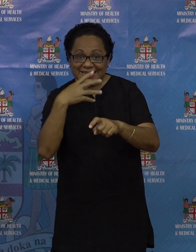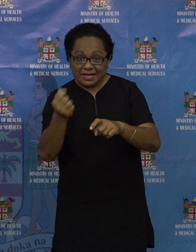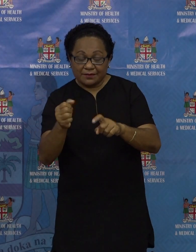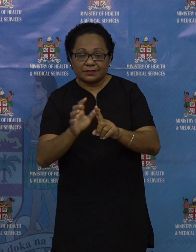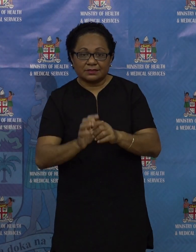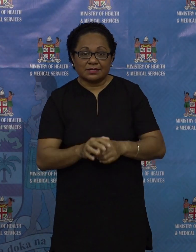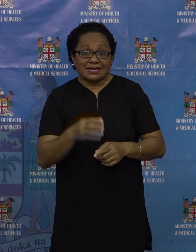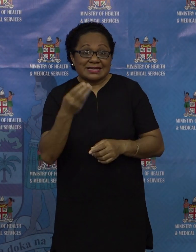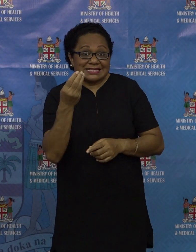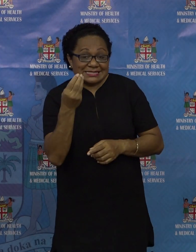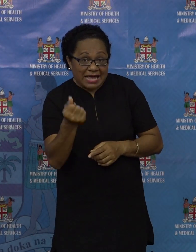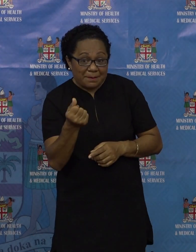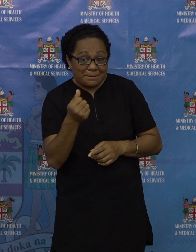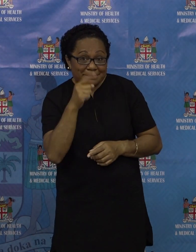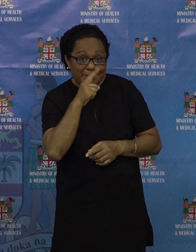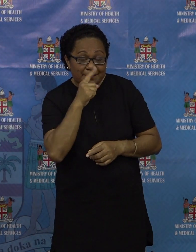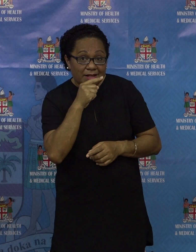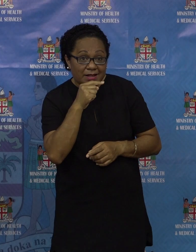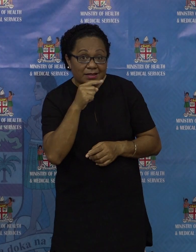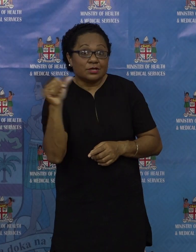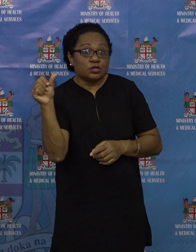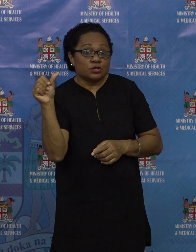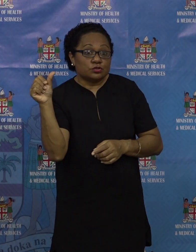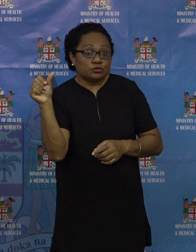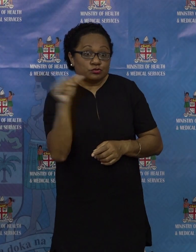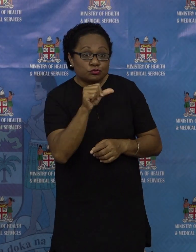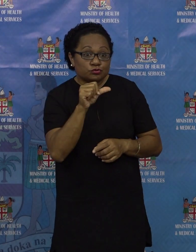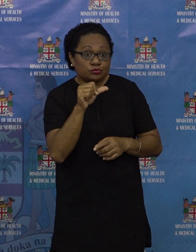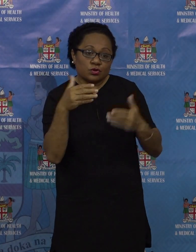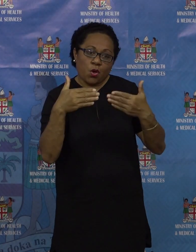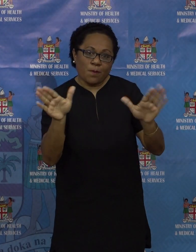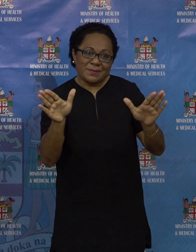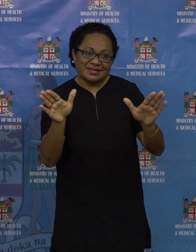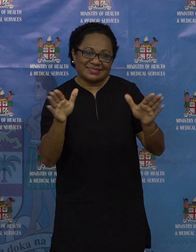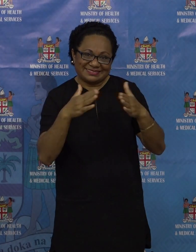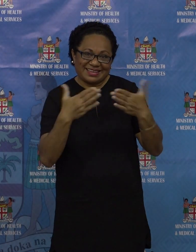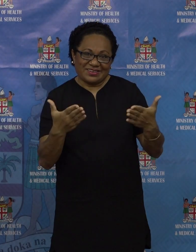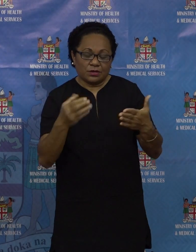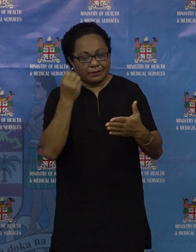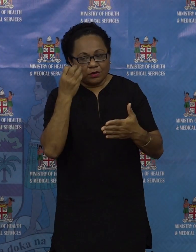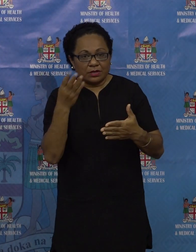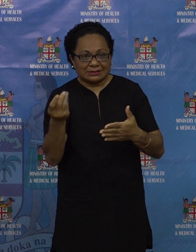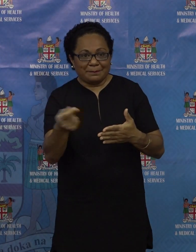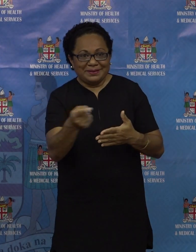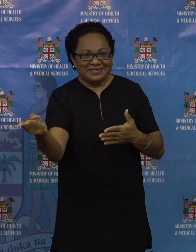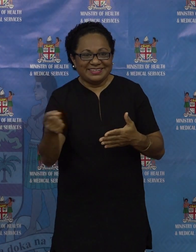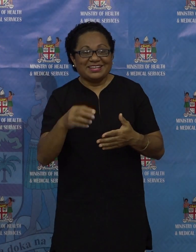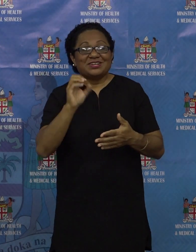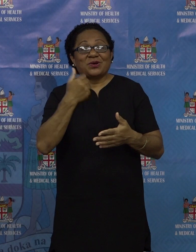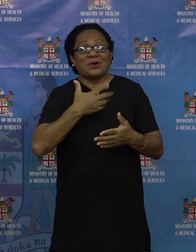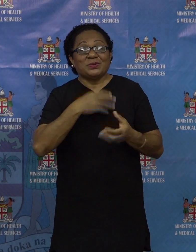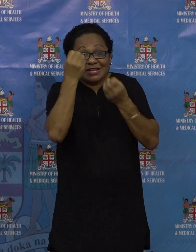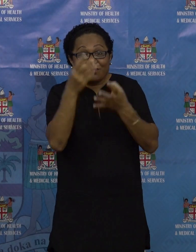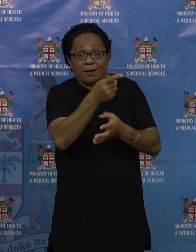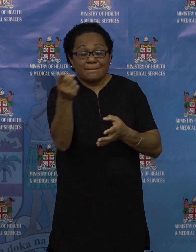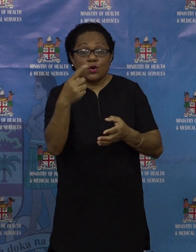unintentionally missed out on some of the individuals who should have been discharged from home isolation by now. Therefore, we want to inform all the residents